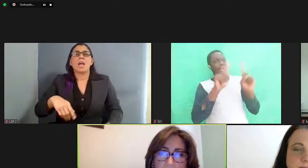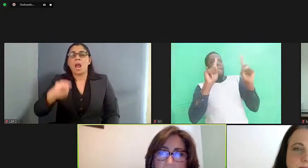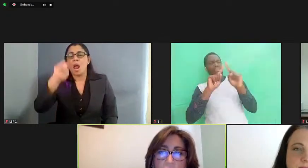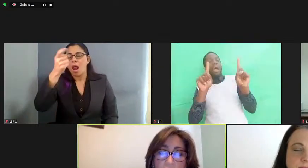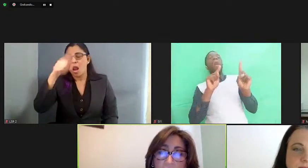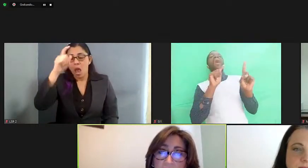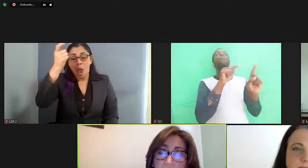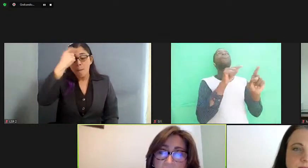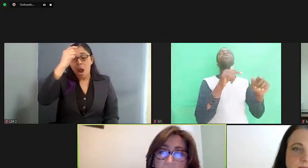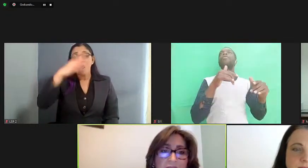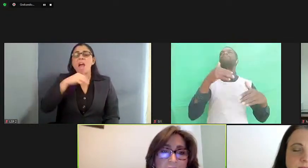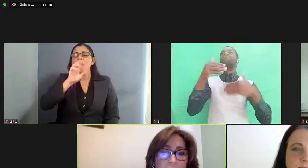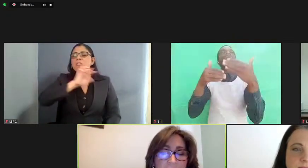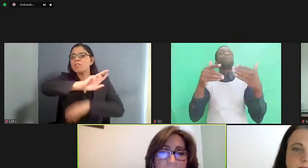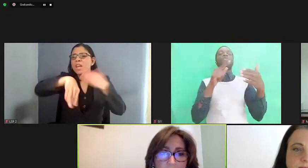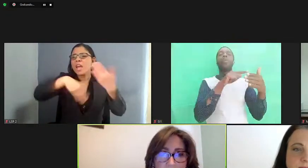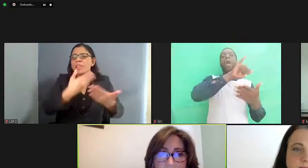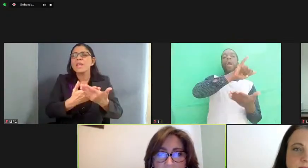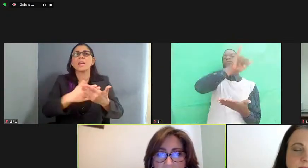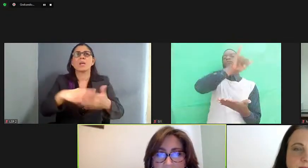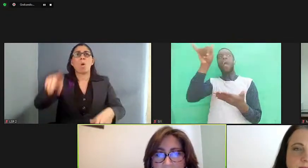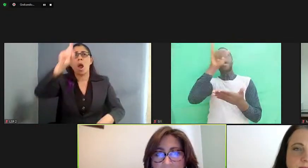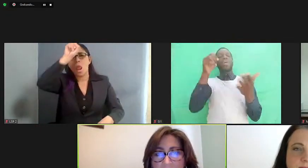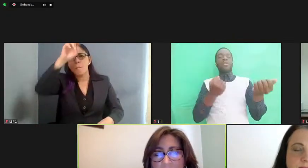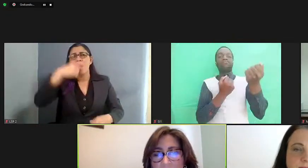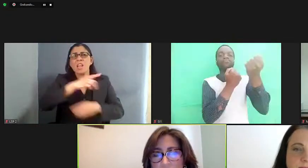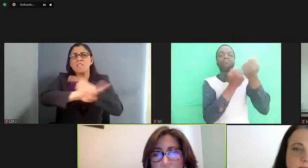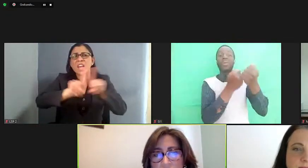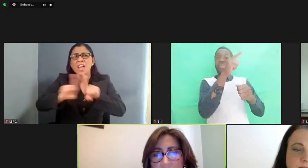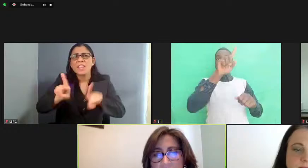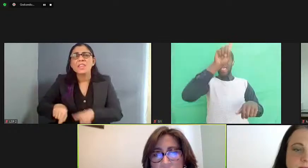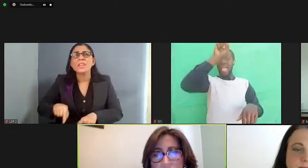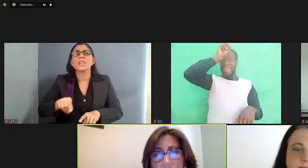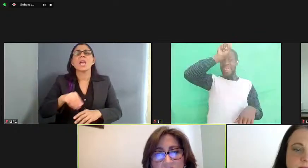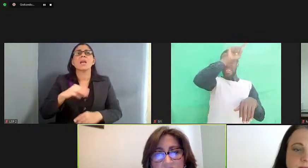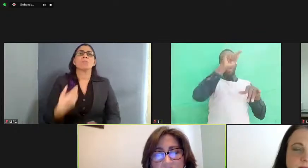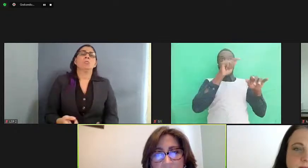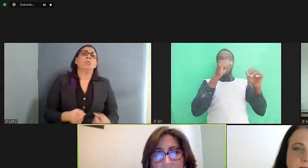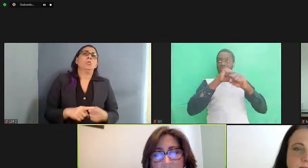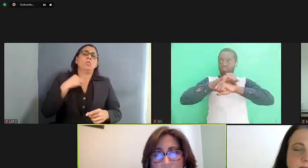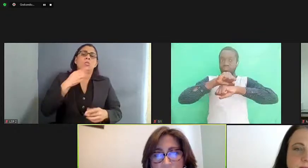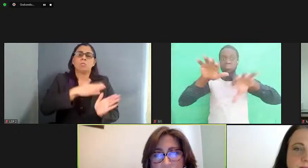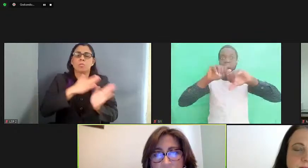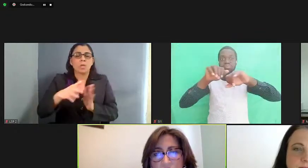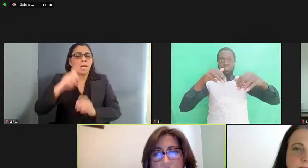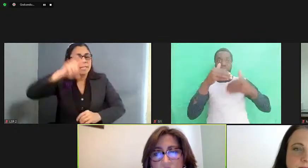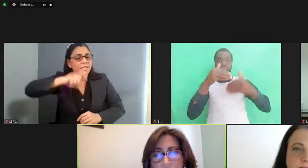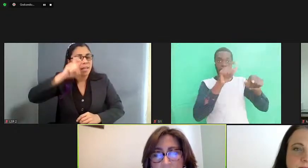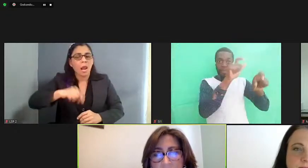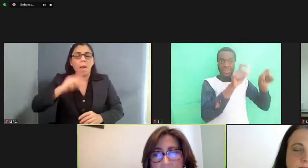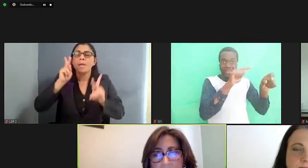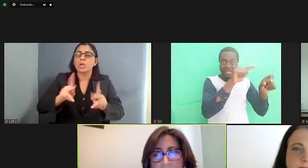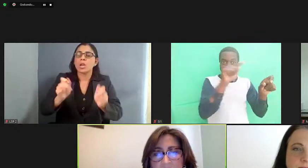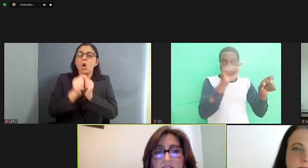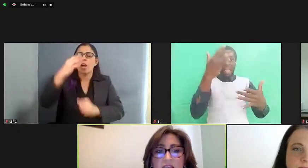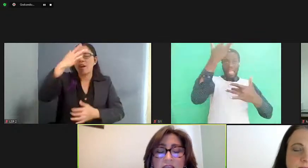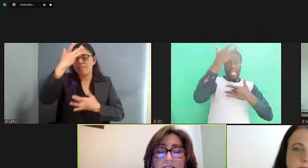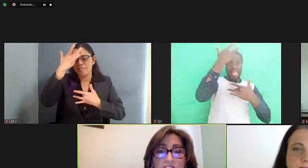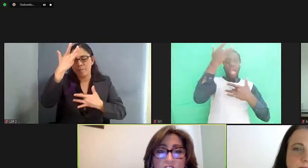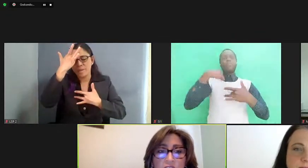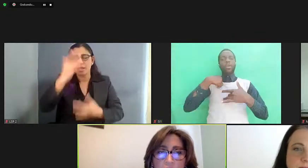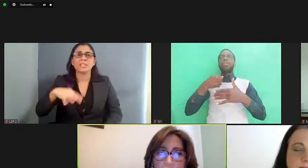with prairie diseases in german and she advocates for the right of